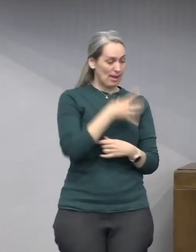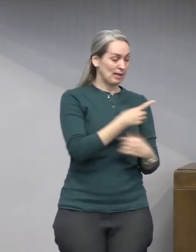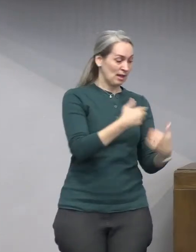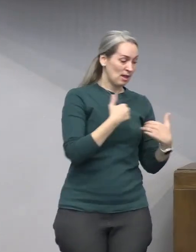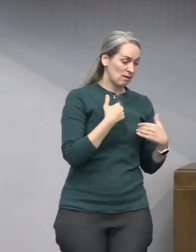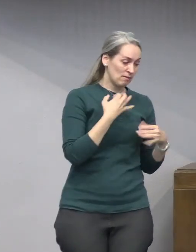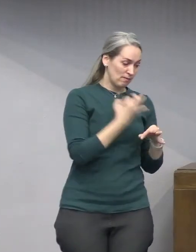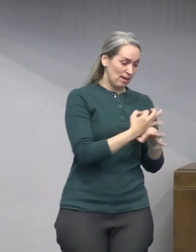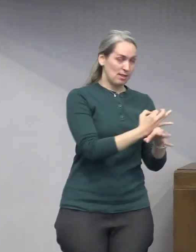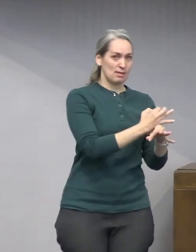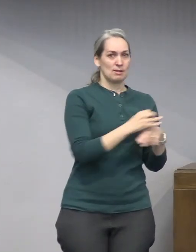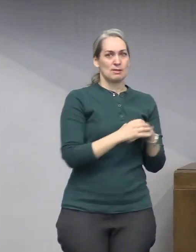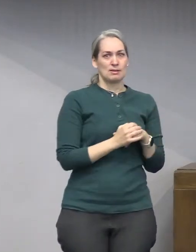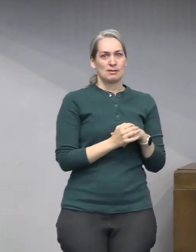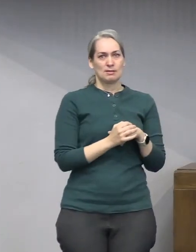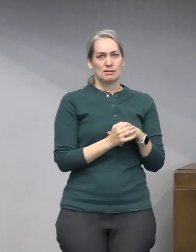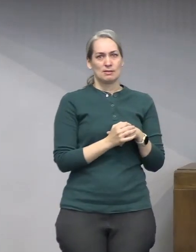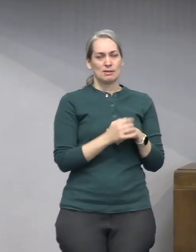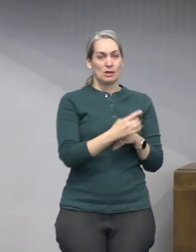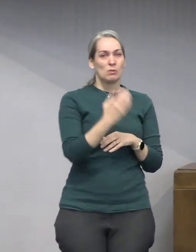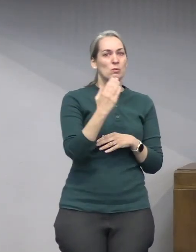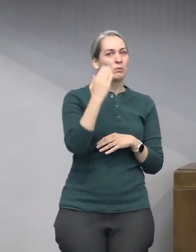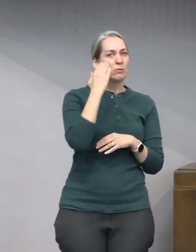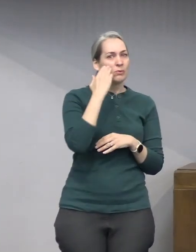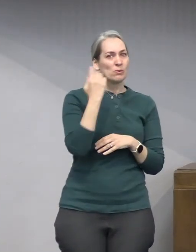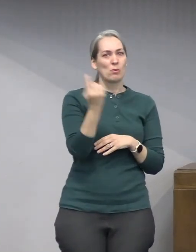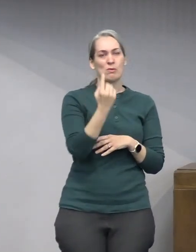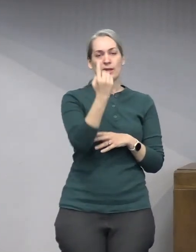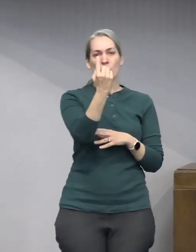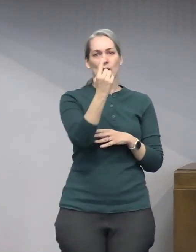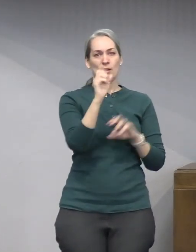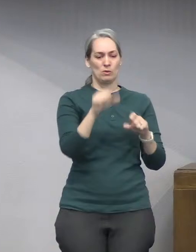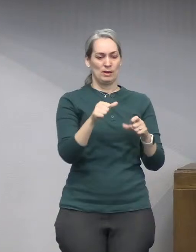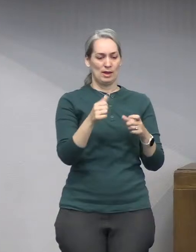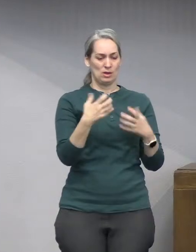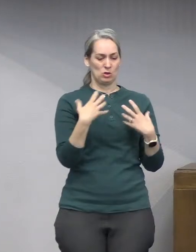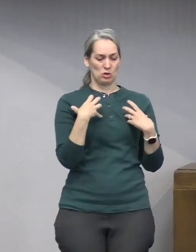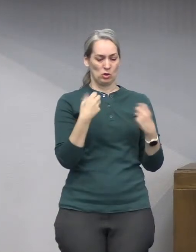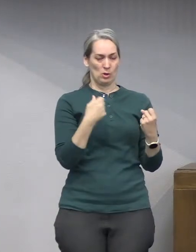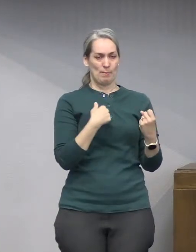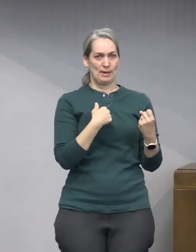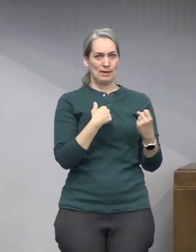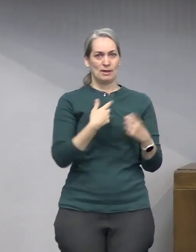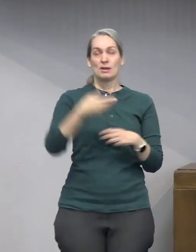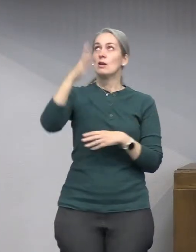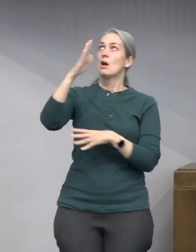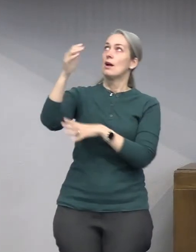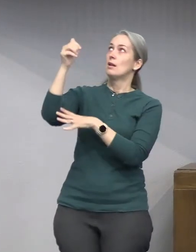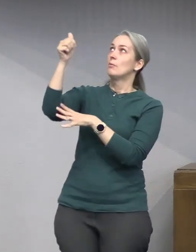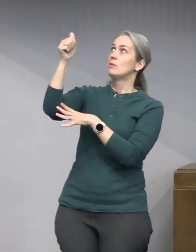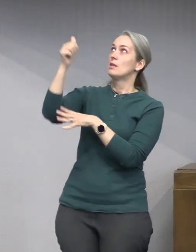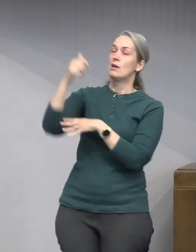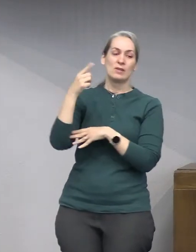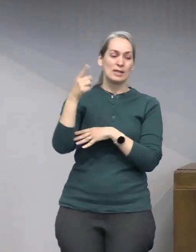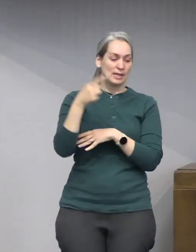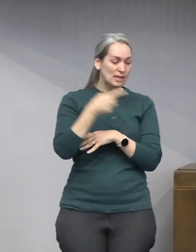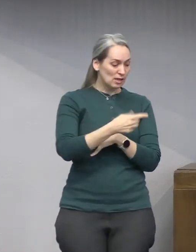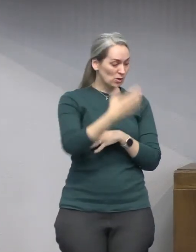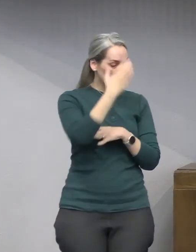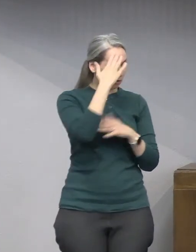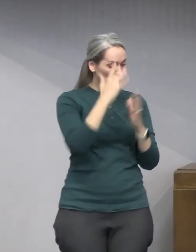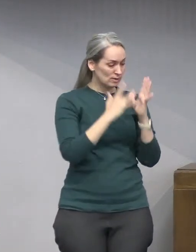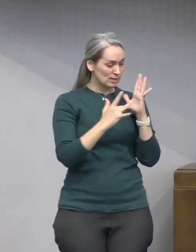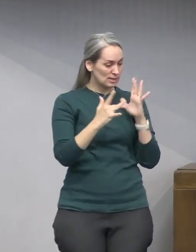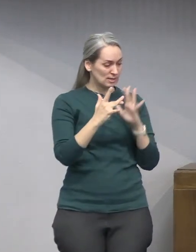faith because he knew the only one that can cure me is God himself. He knew Jesus to